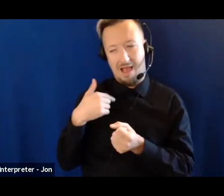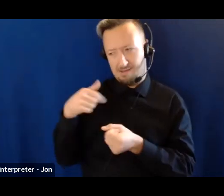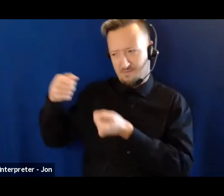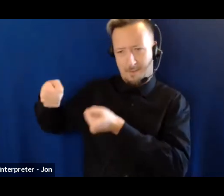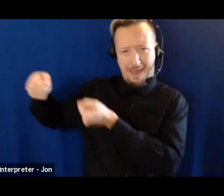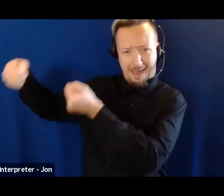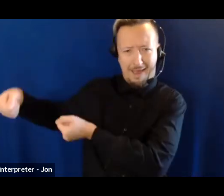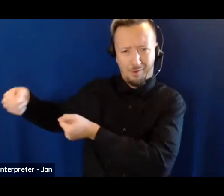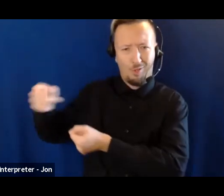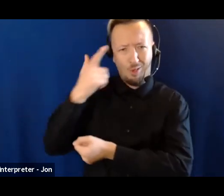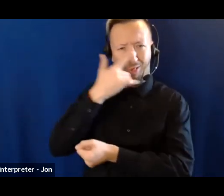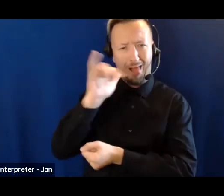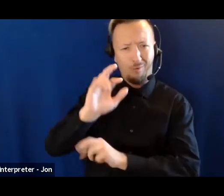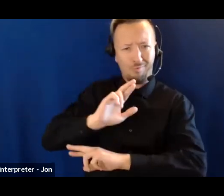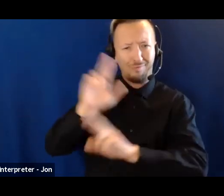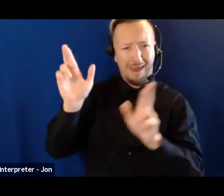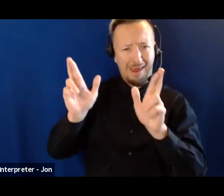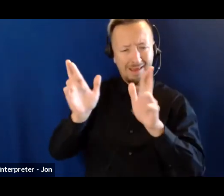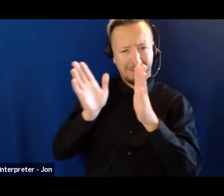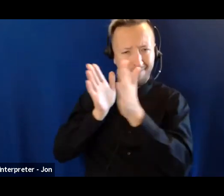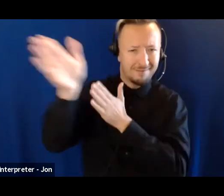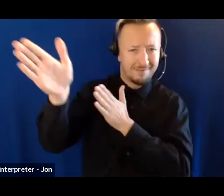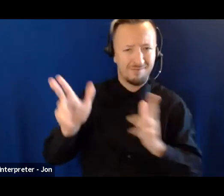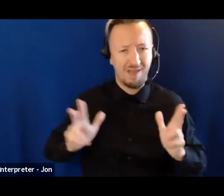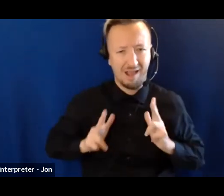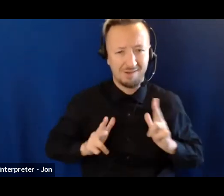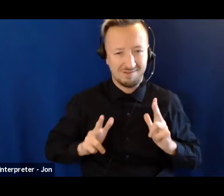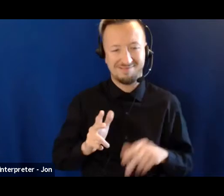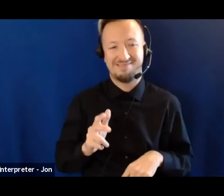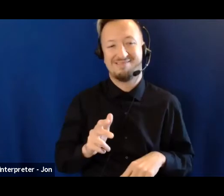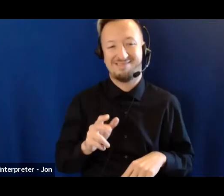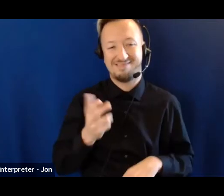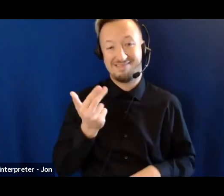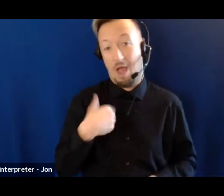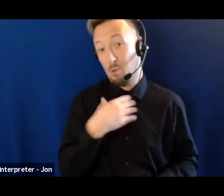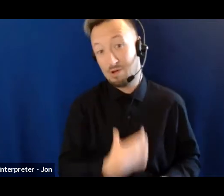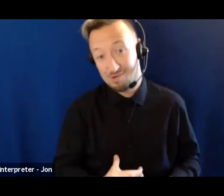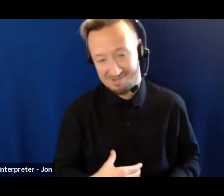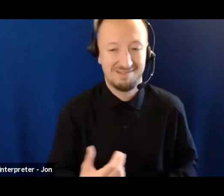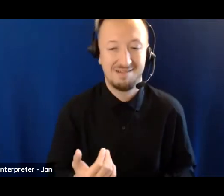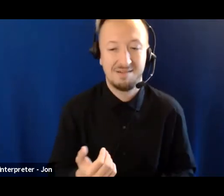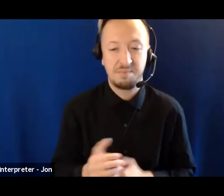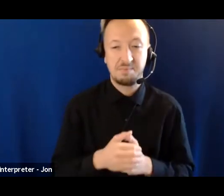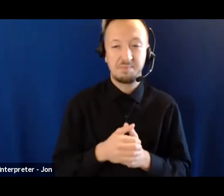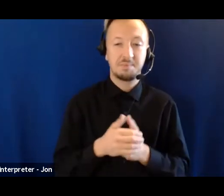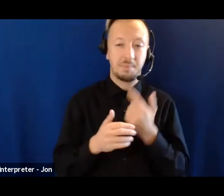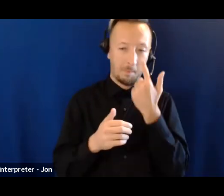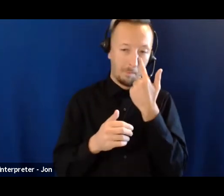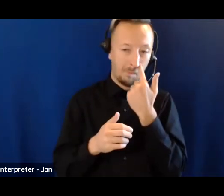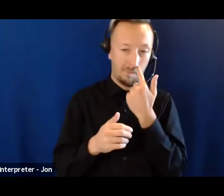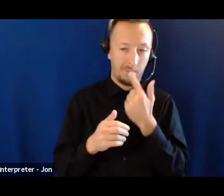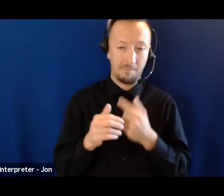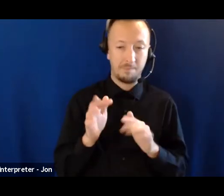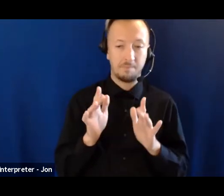on vacation. Like I've got them on the go anytime needed. I wish that was the case. But I